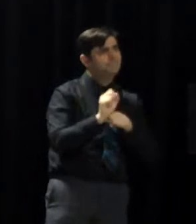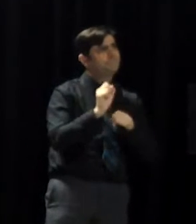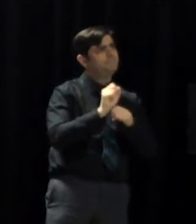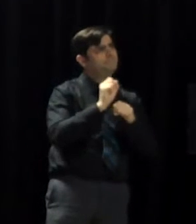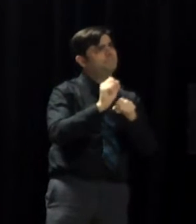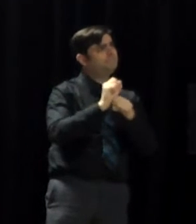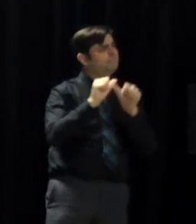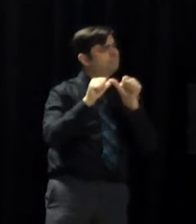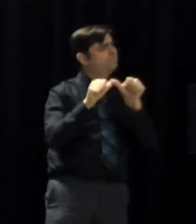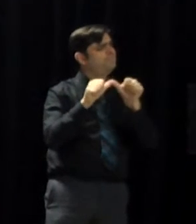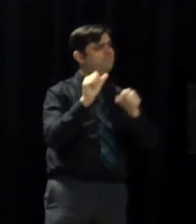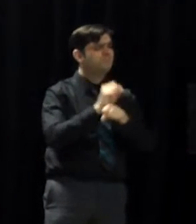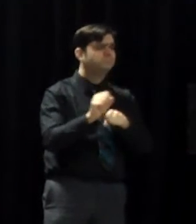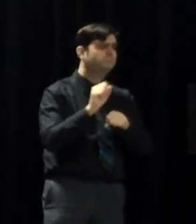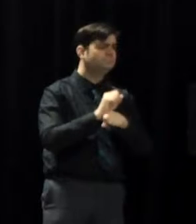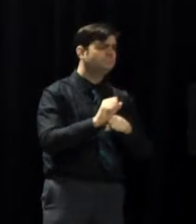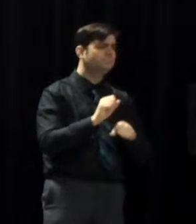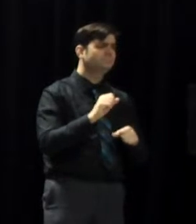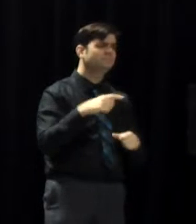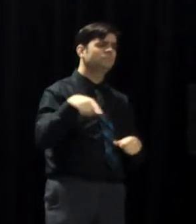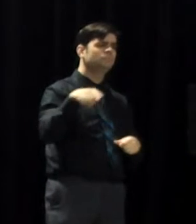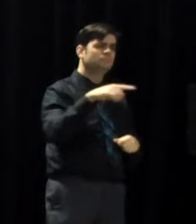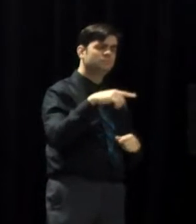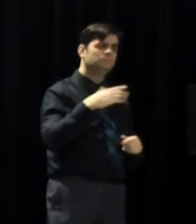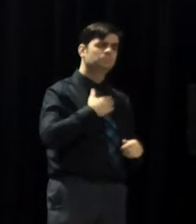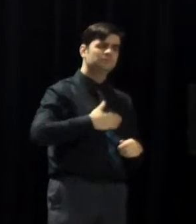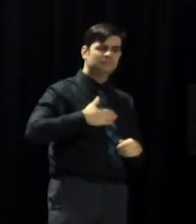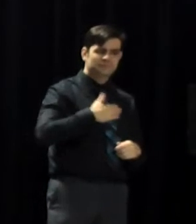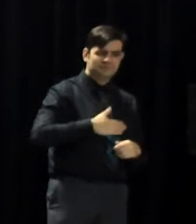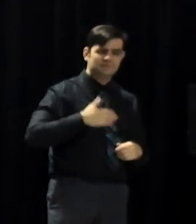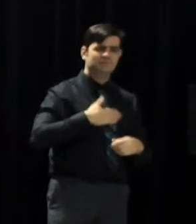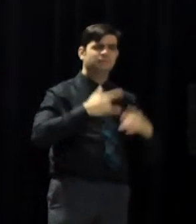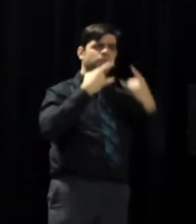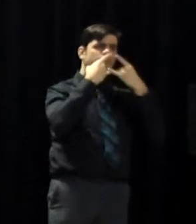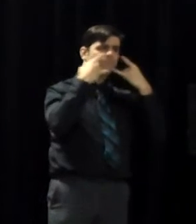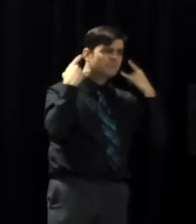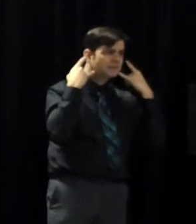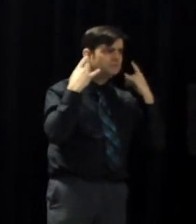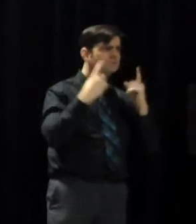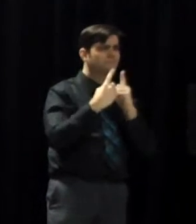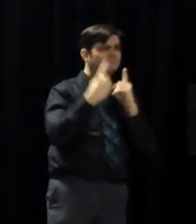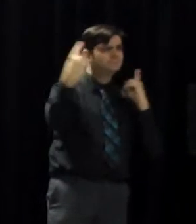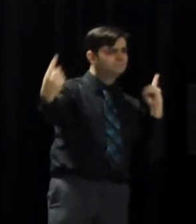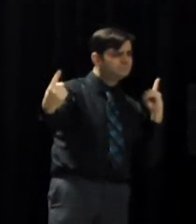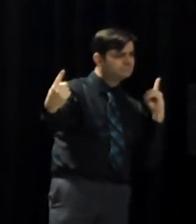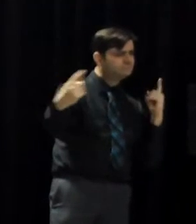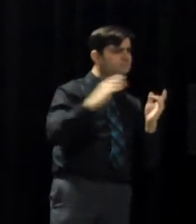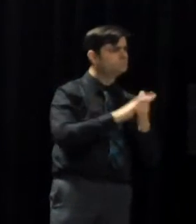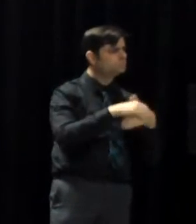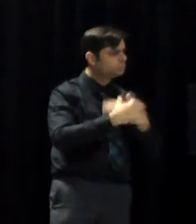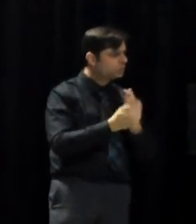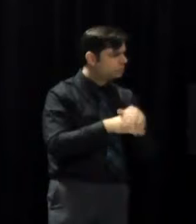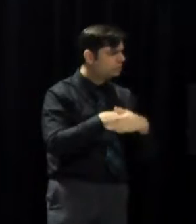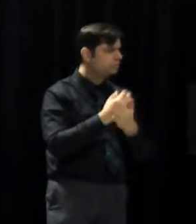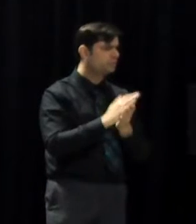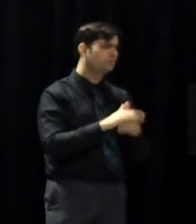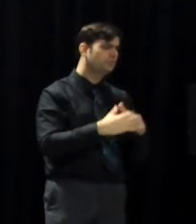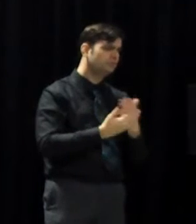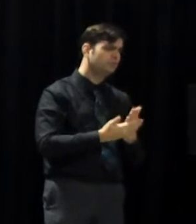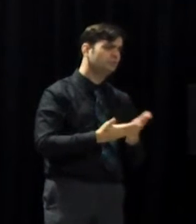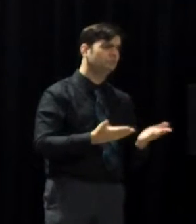Please physically distance, please wear your mask, sanitize, do the things we've talked about, stay at home when you're sick, get a